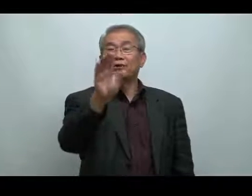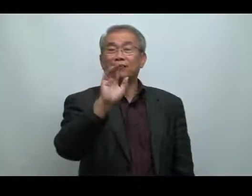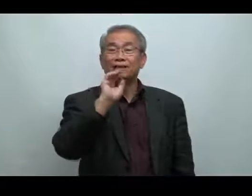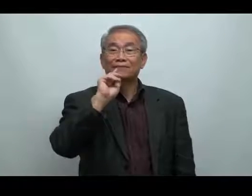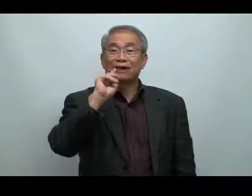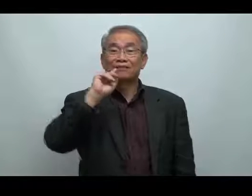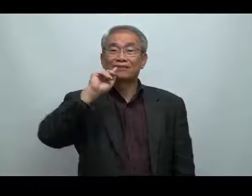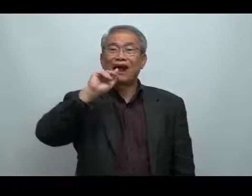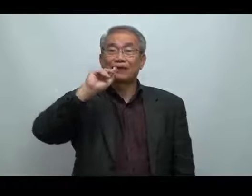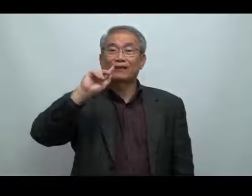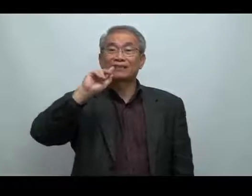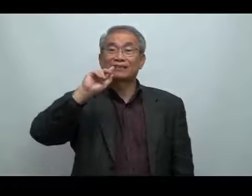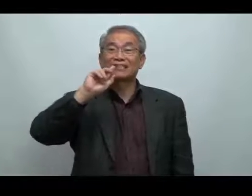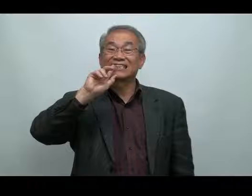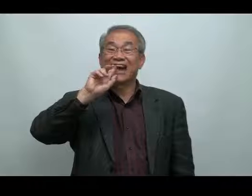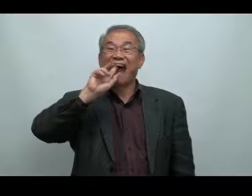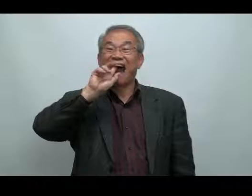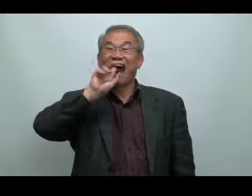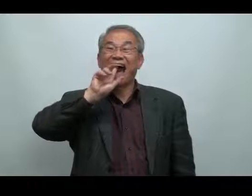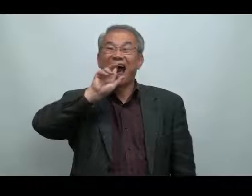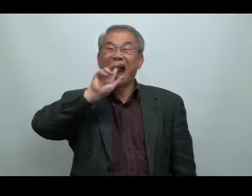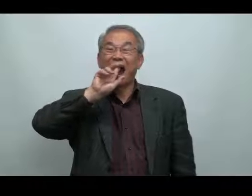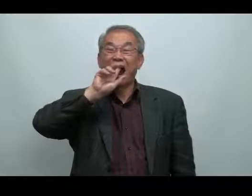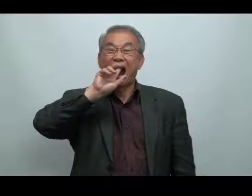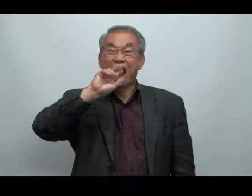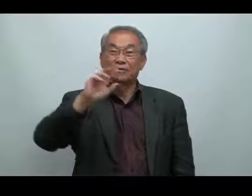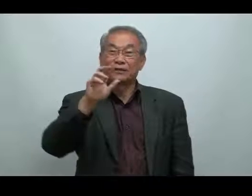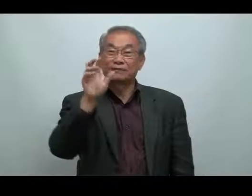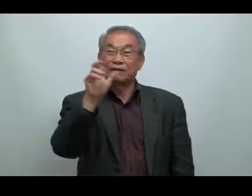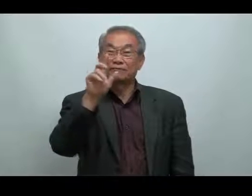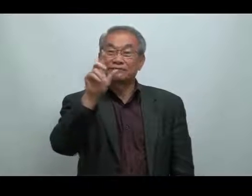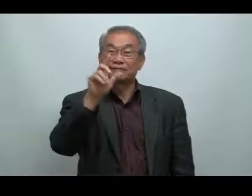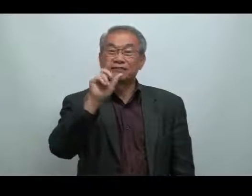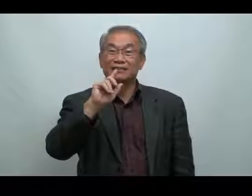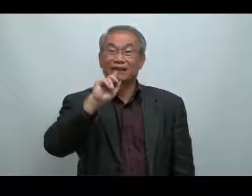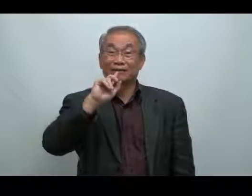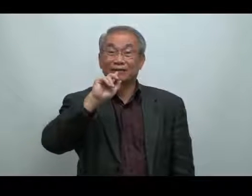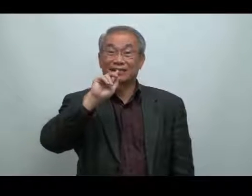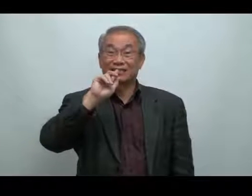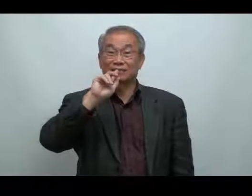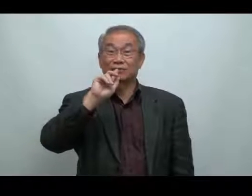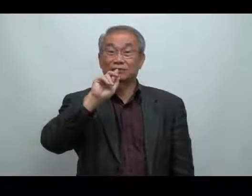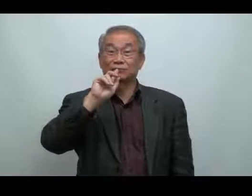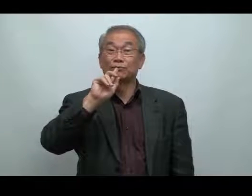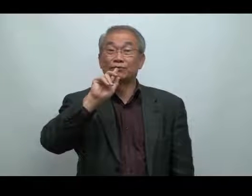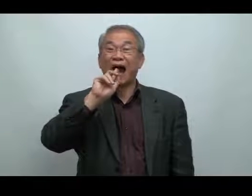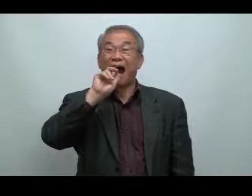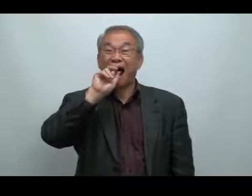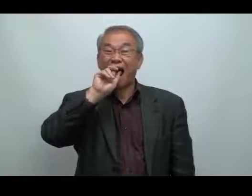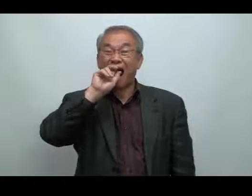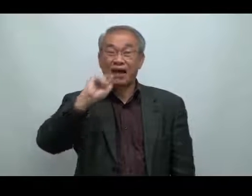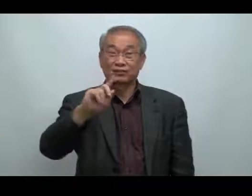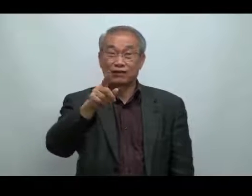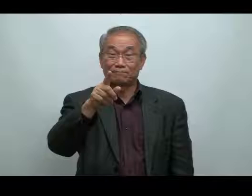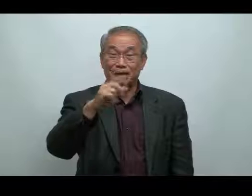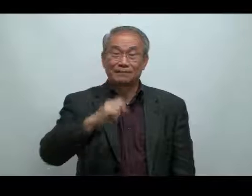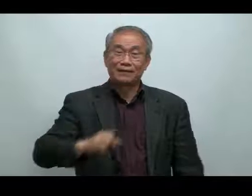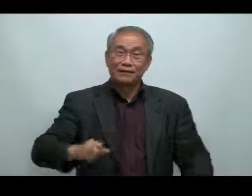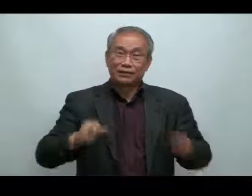forward, has a wrinkling ceiling, a really rough ceiling. But when it gets smoother, it's a soft palate. The